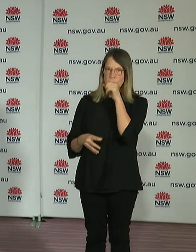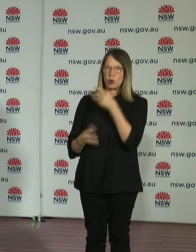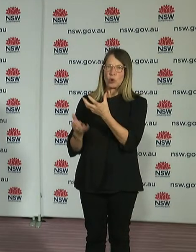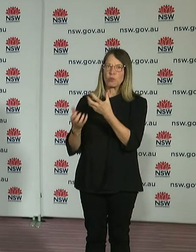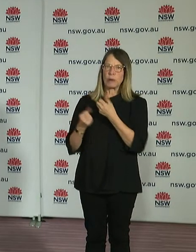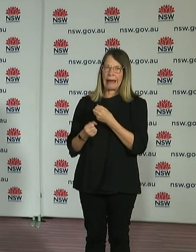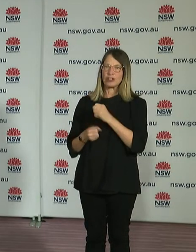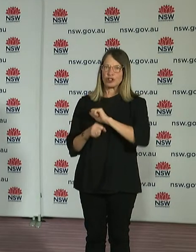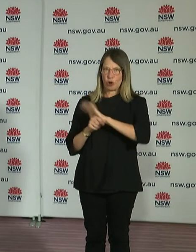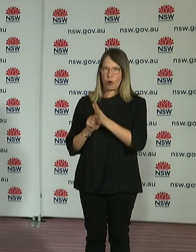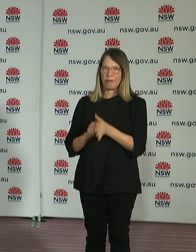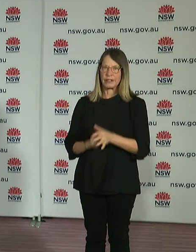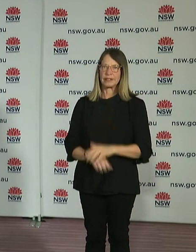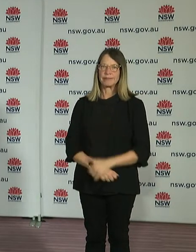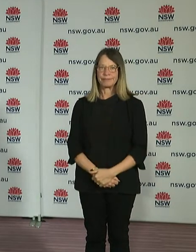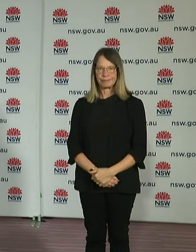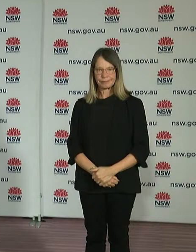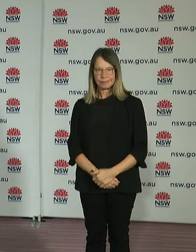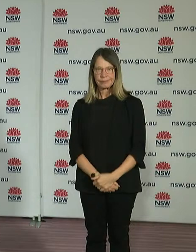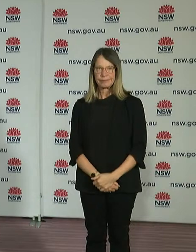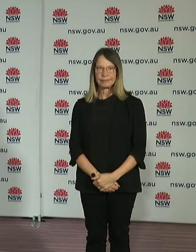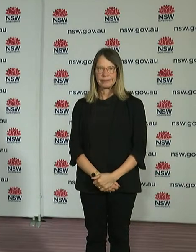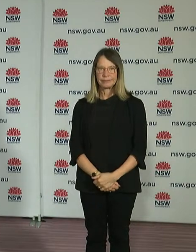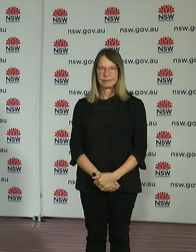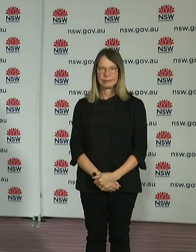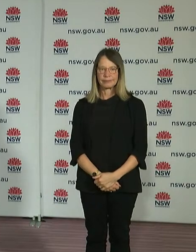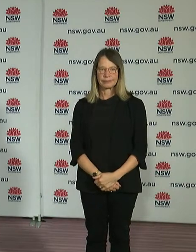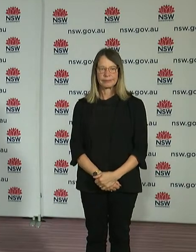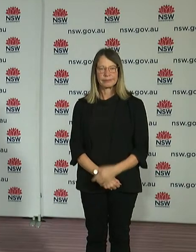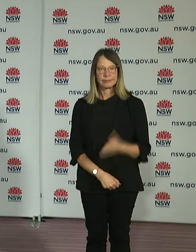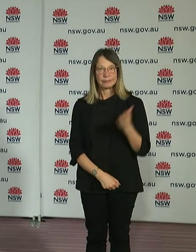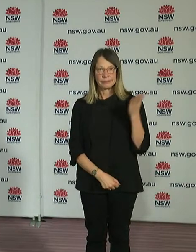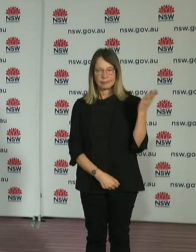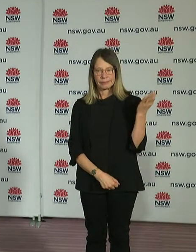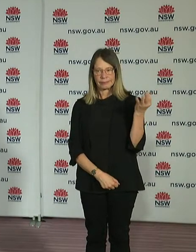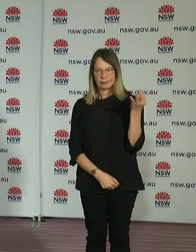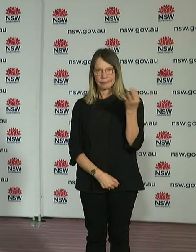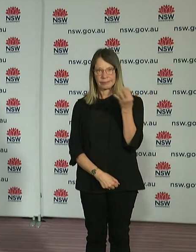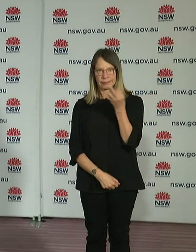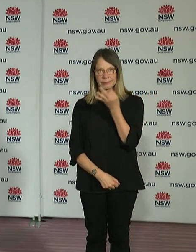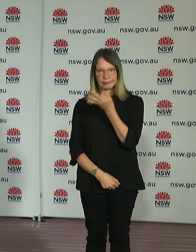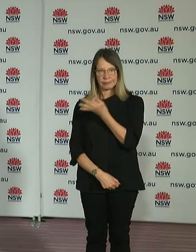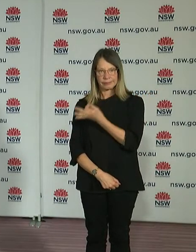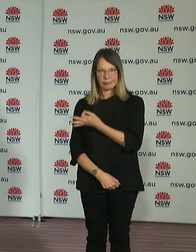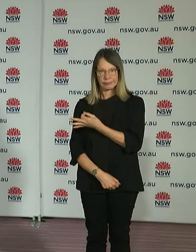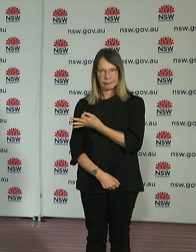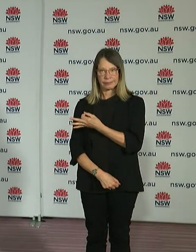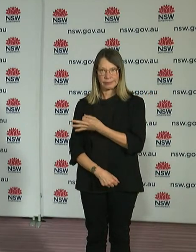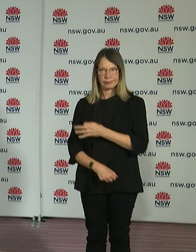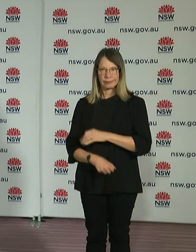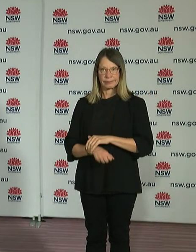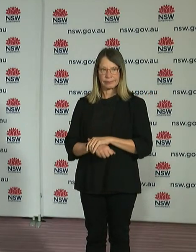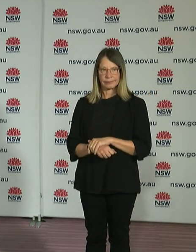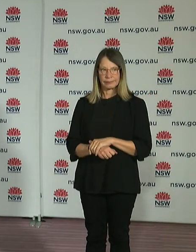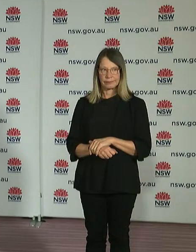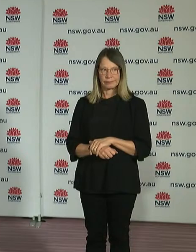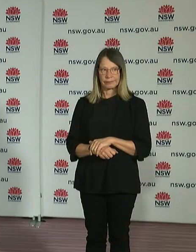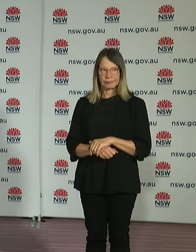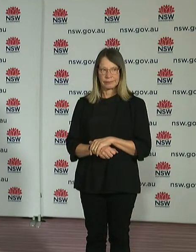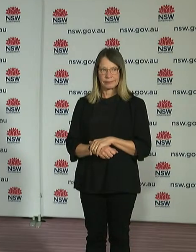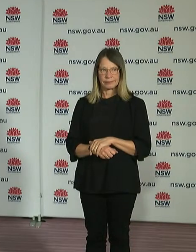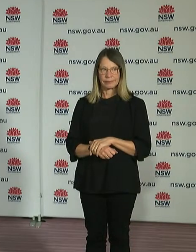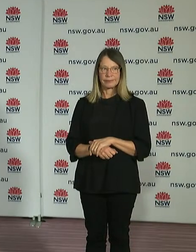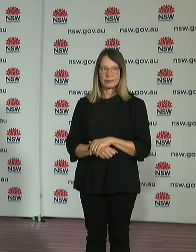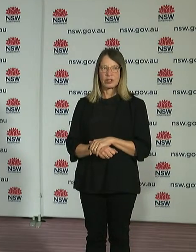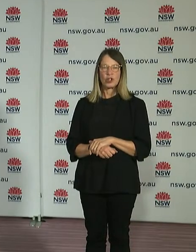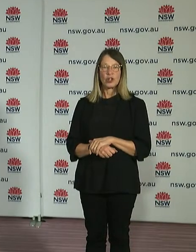of scaled back. You've got a lot of surge staff on at the moment. Will they be coming off, and when, if that does occur? I think it's